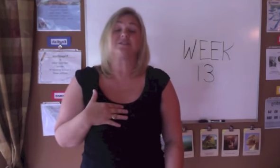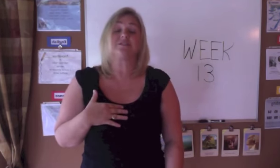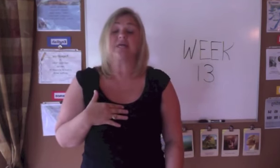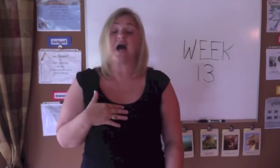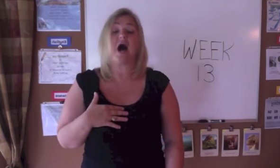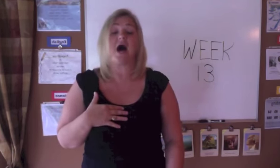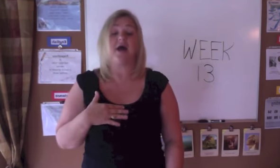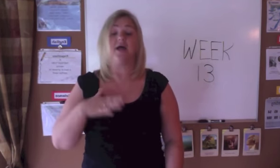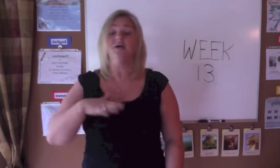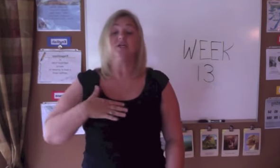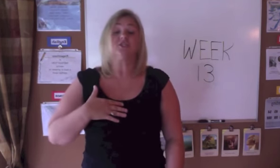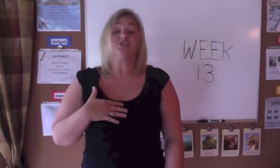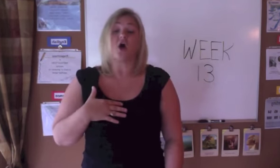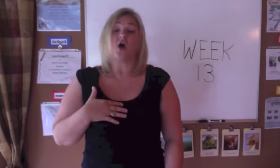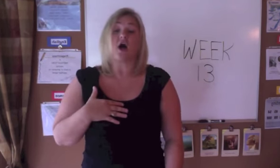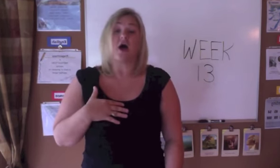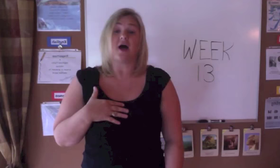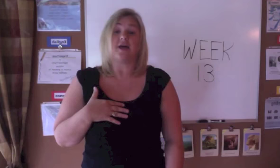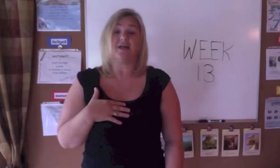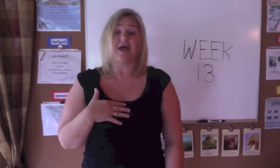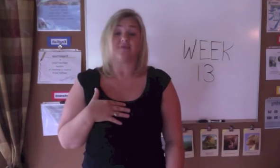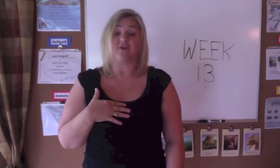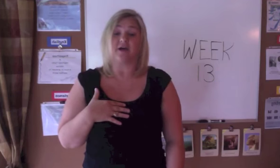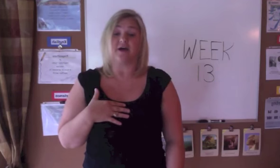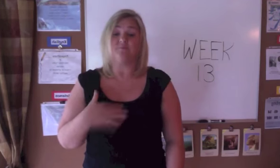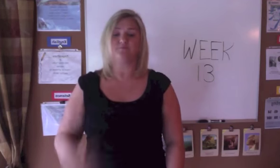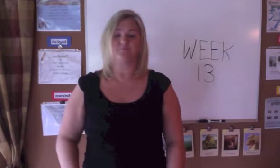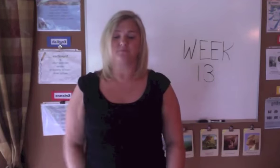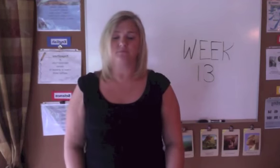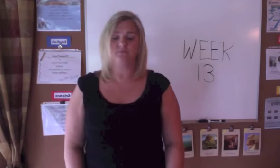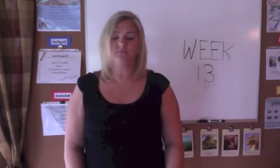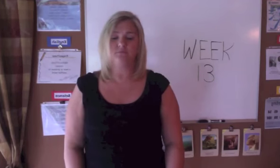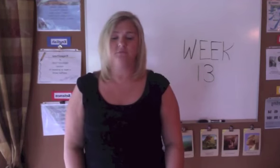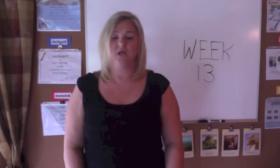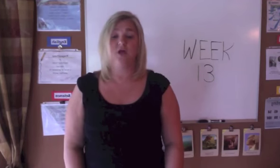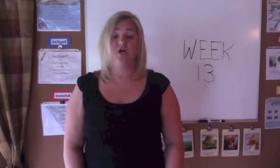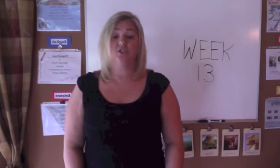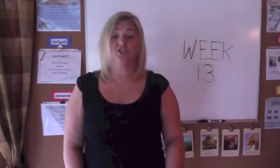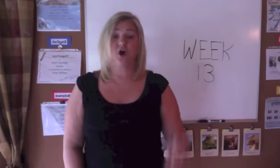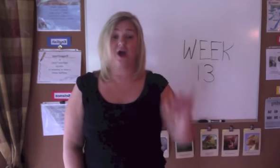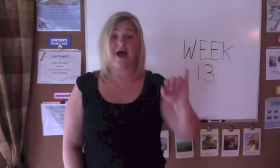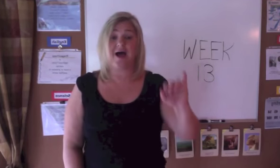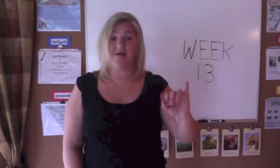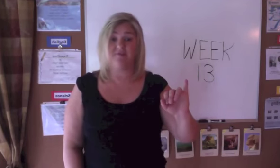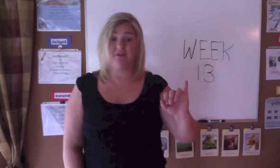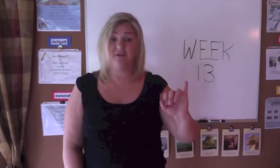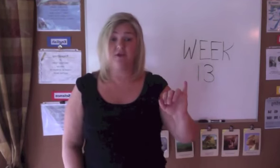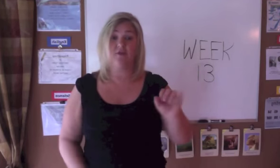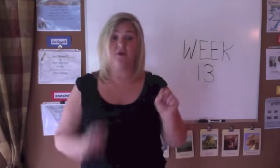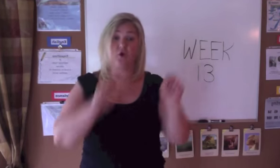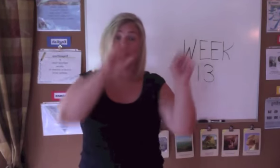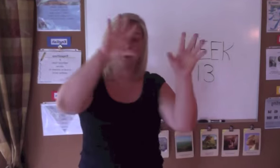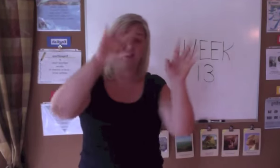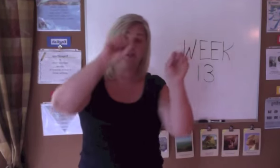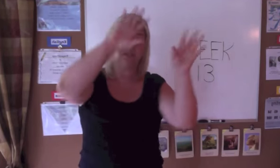sing high. Songhai in Africa. Tsar Ivan the Great